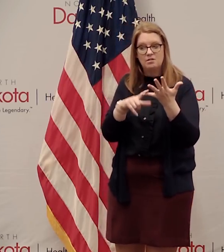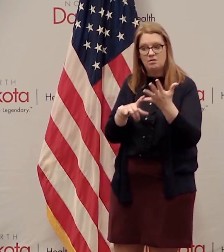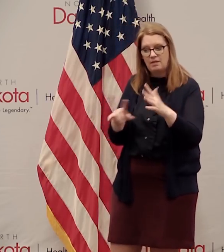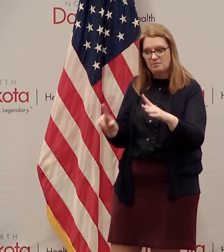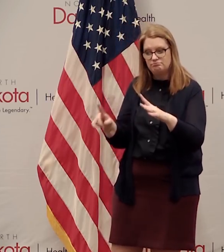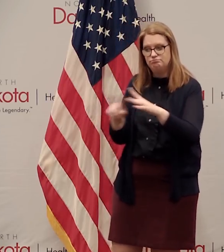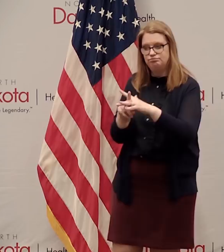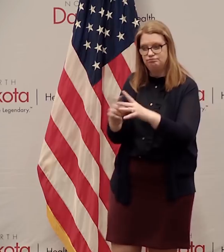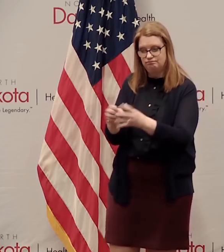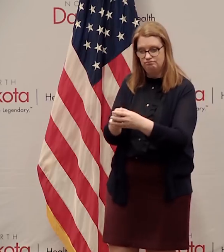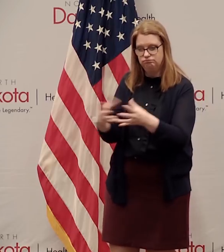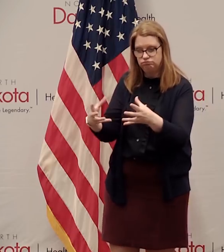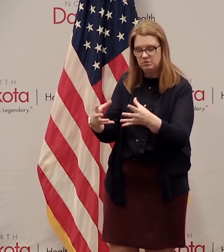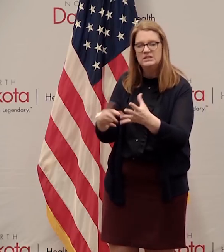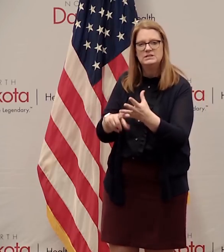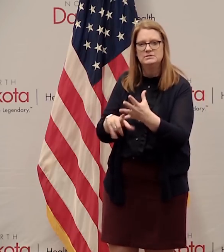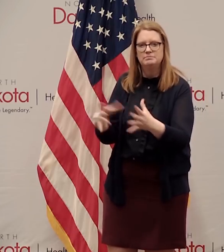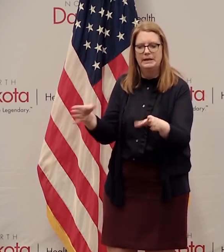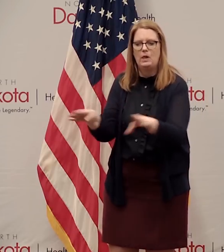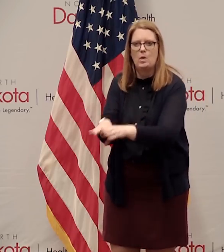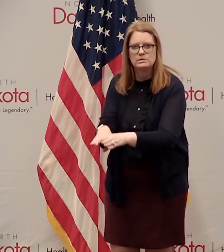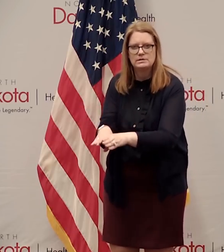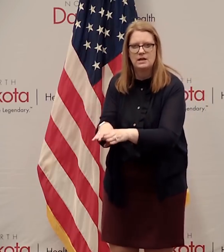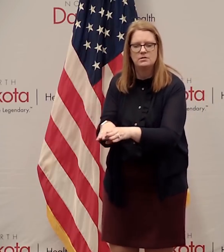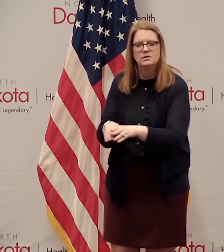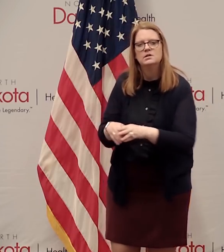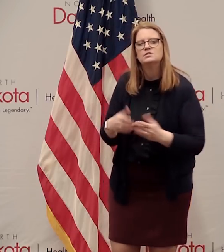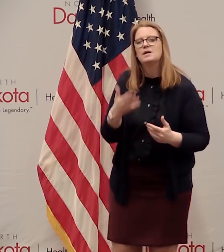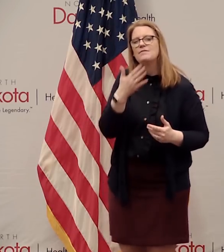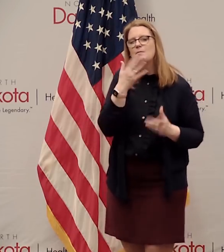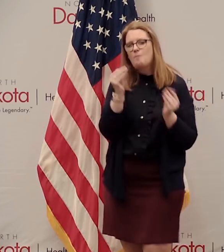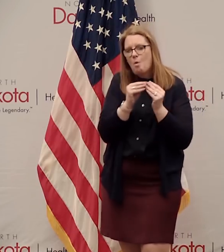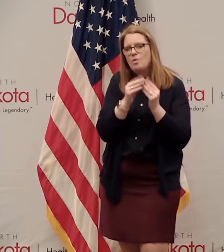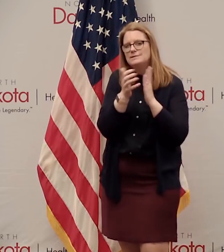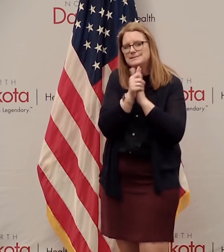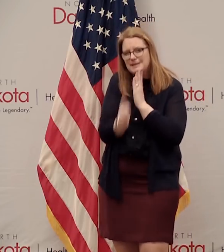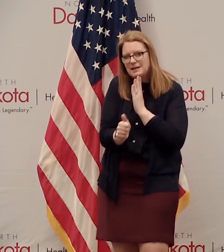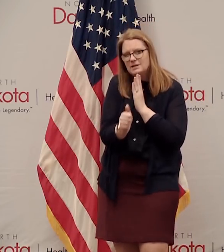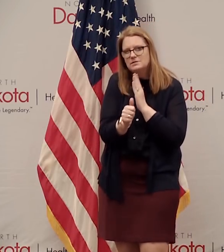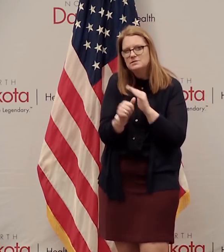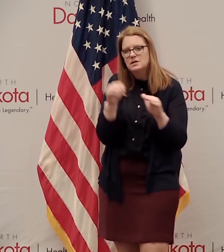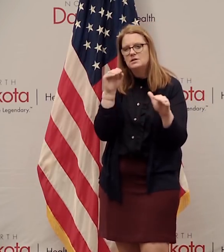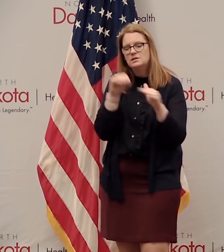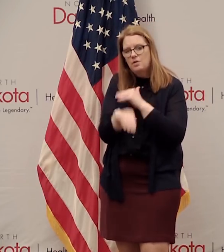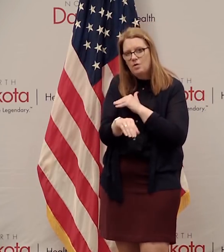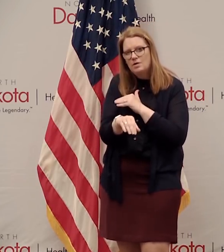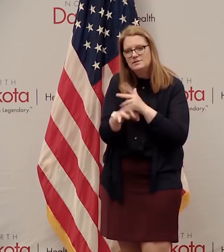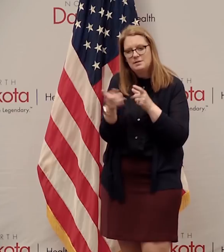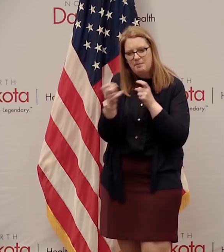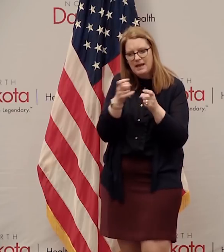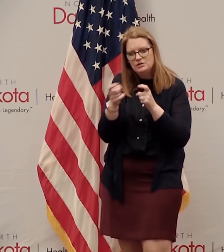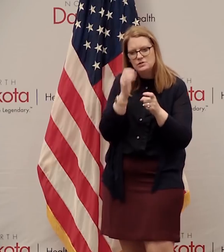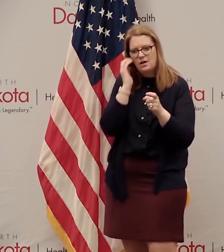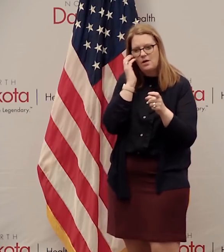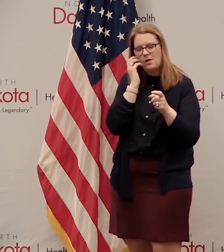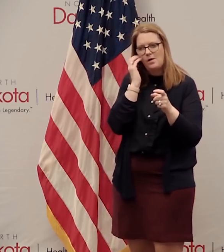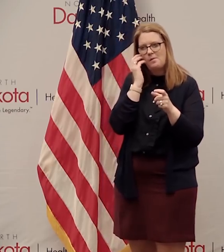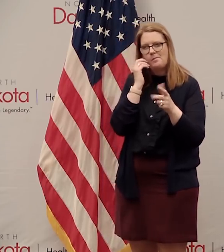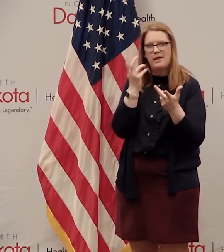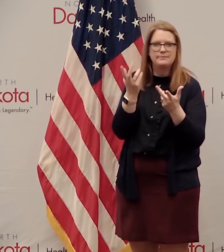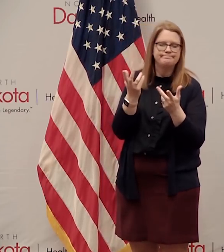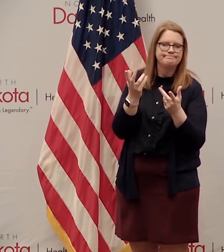And we'll have developed new skills and new approaches that allow us to essentially manage a chronic disease. I mean, it's